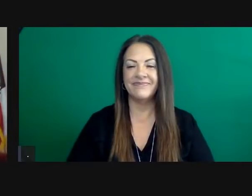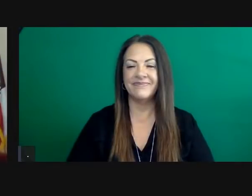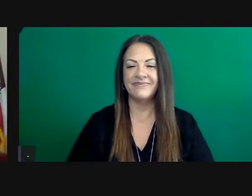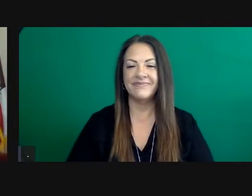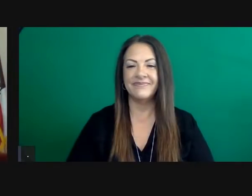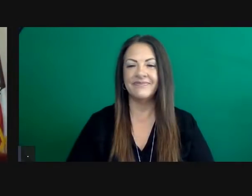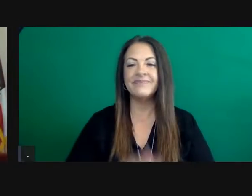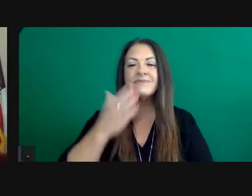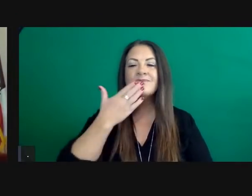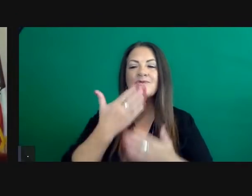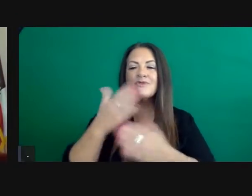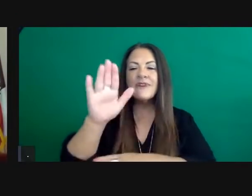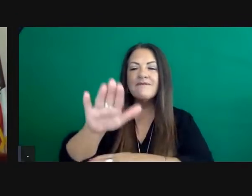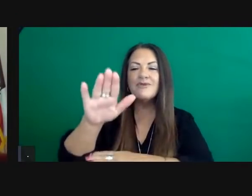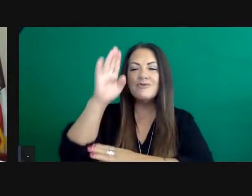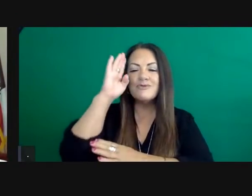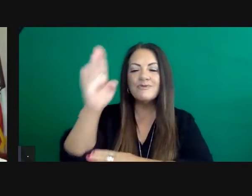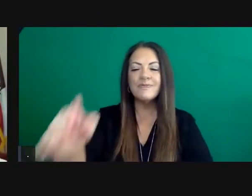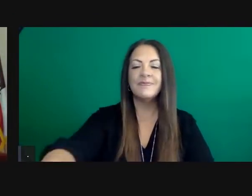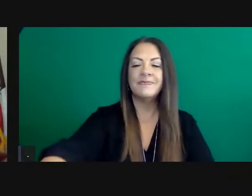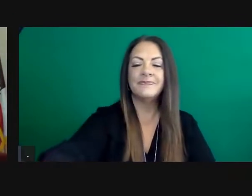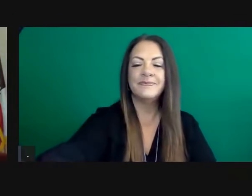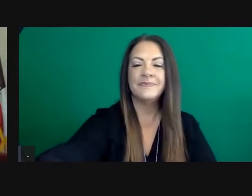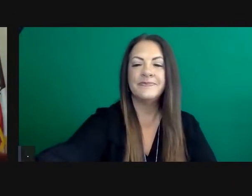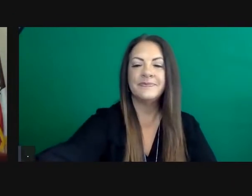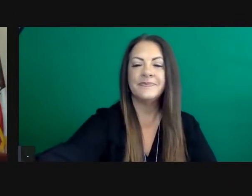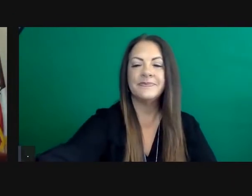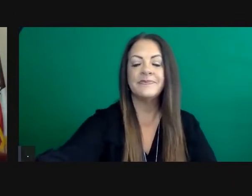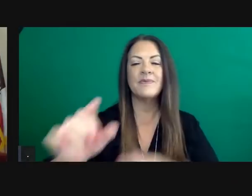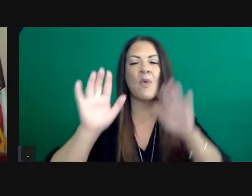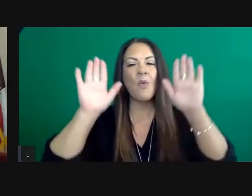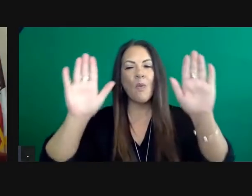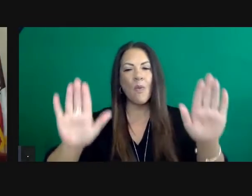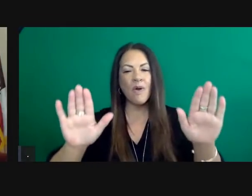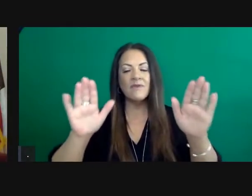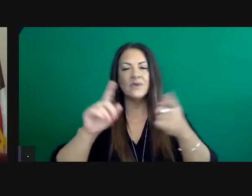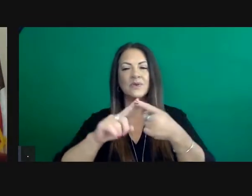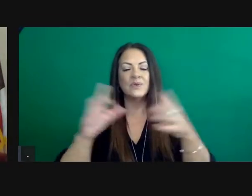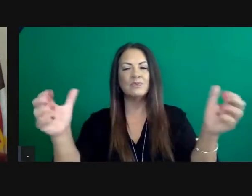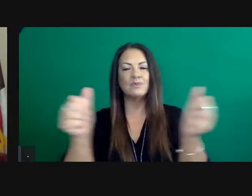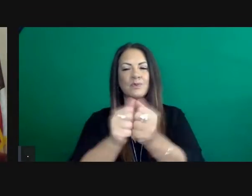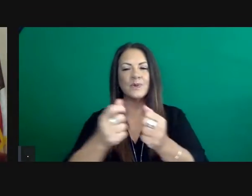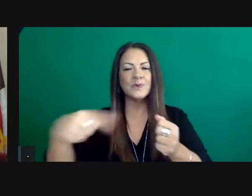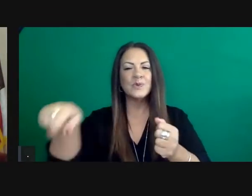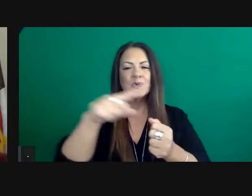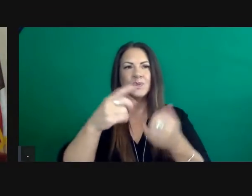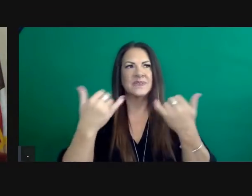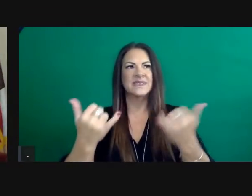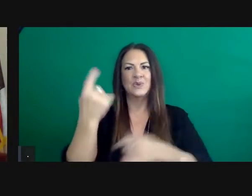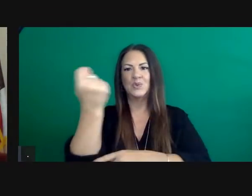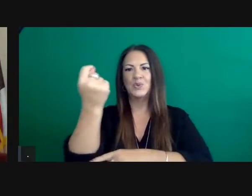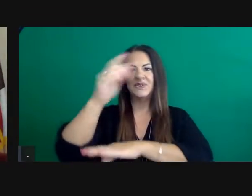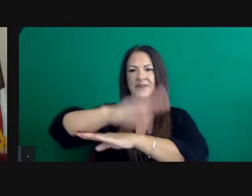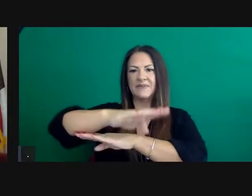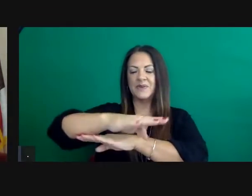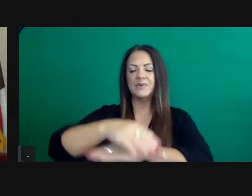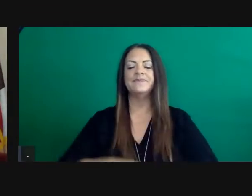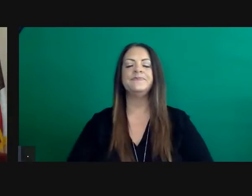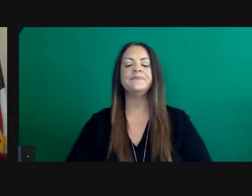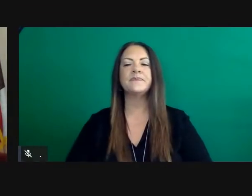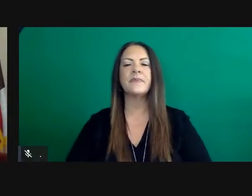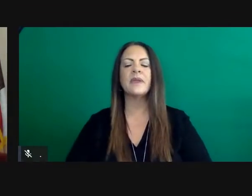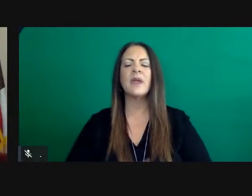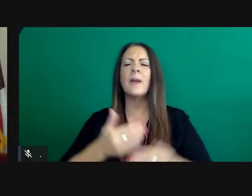Good afternoon, and great to be with you on another Tuesday afternoon. Before we get to